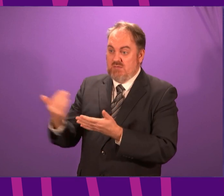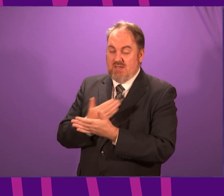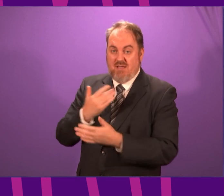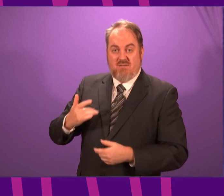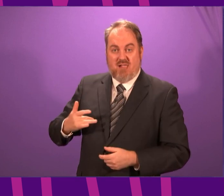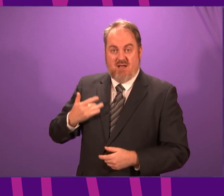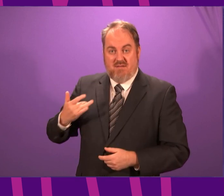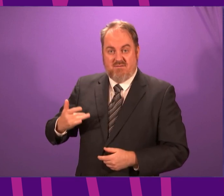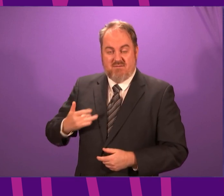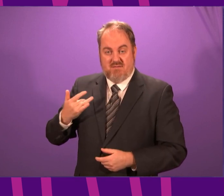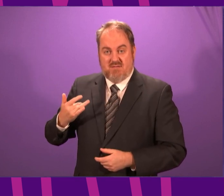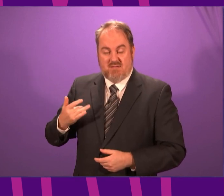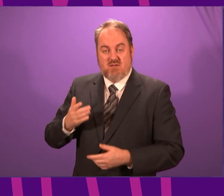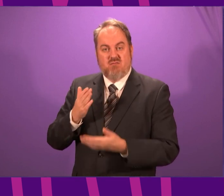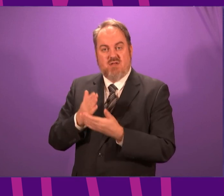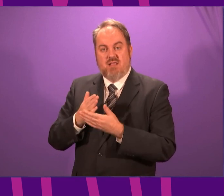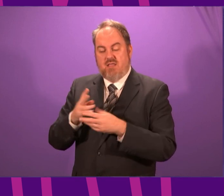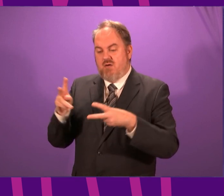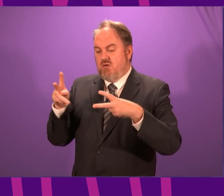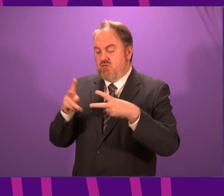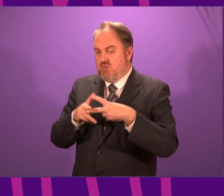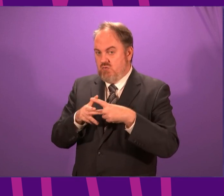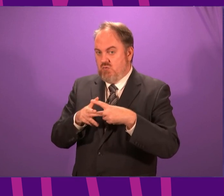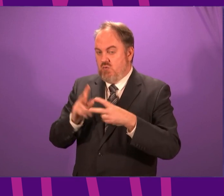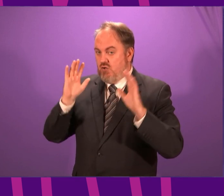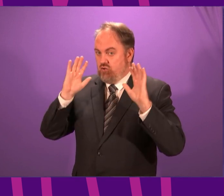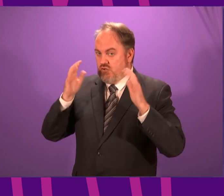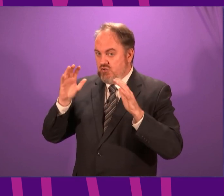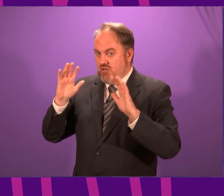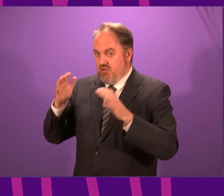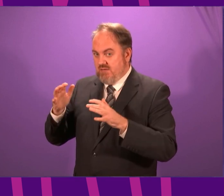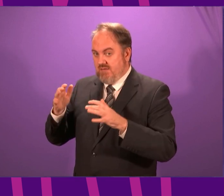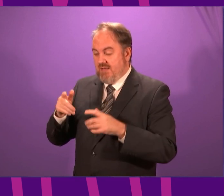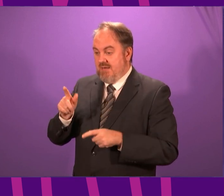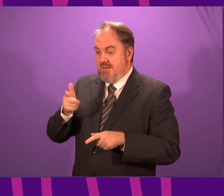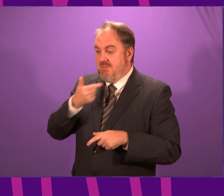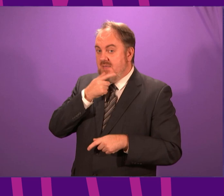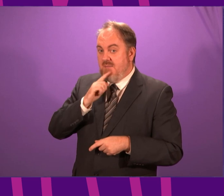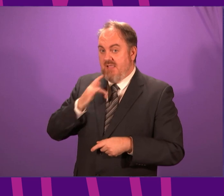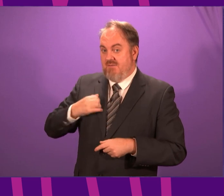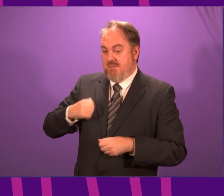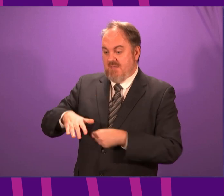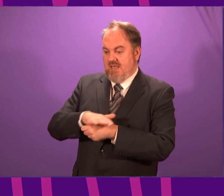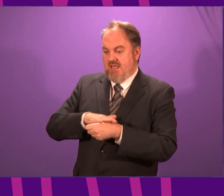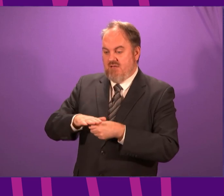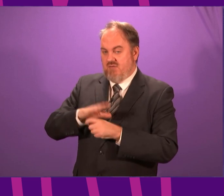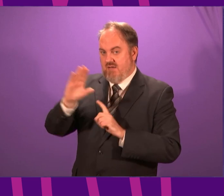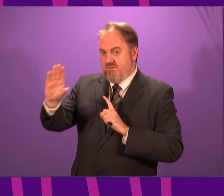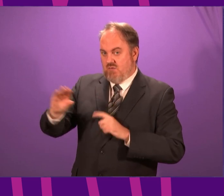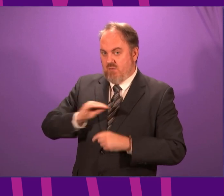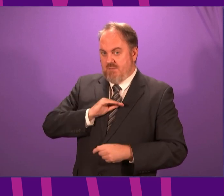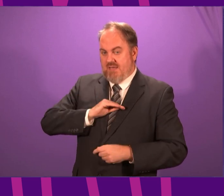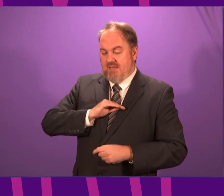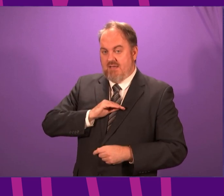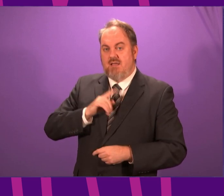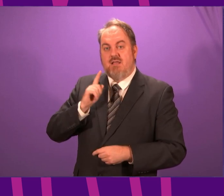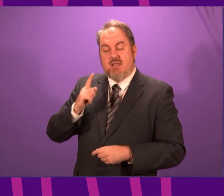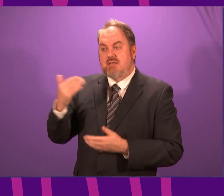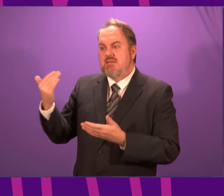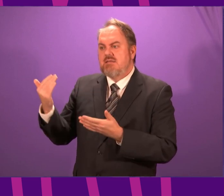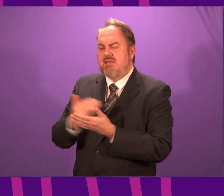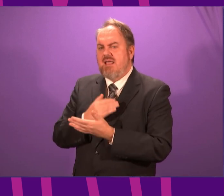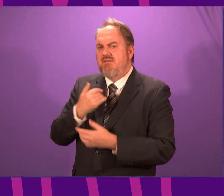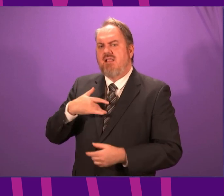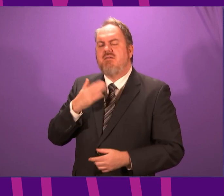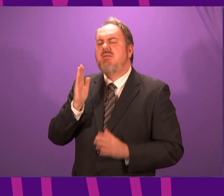That being said, I want to raise two serious concerns raised by my constituents. Everyone understands that saving lives is the